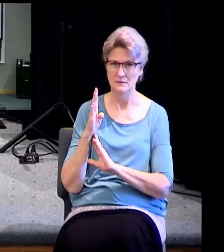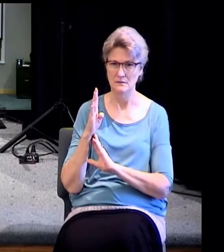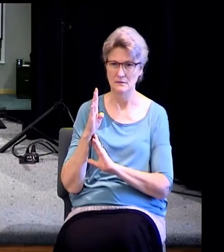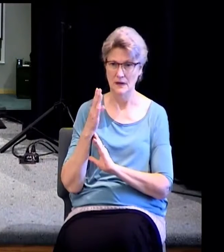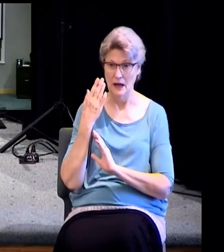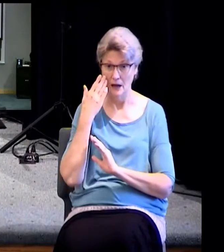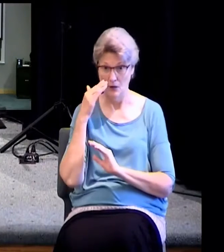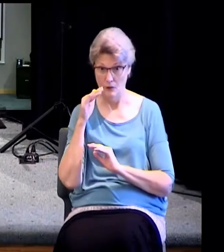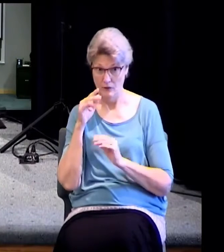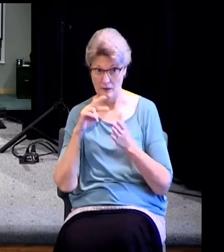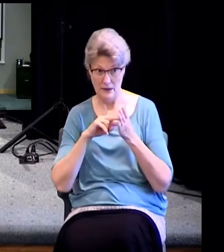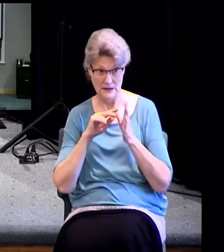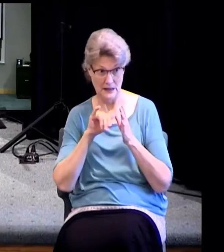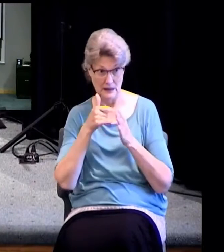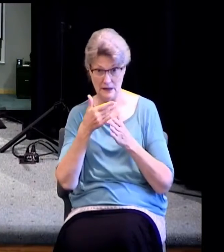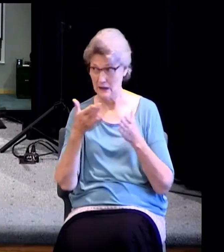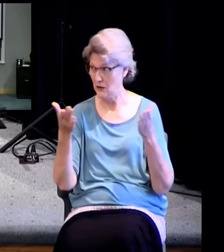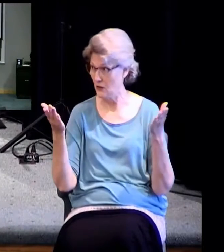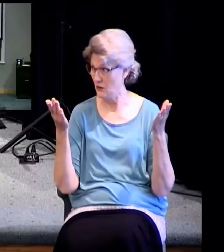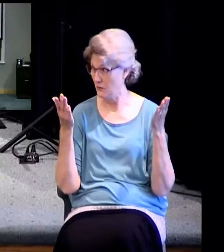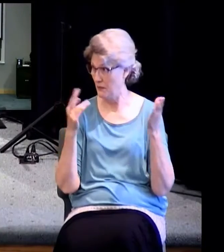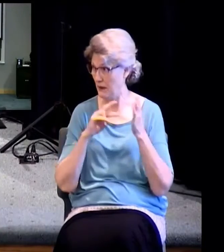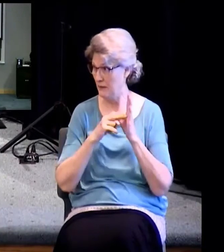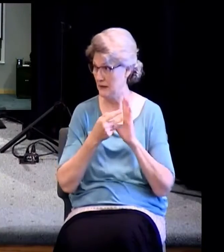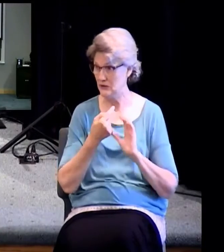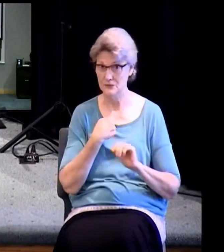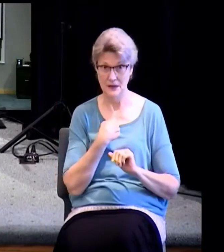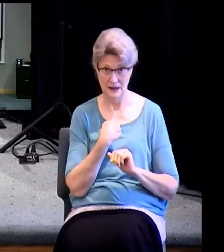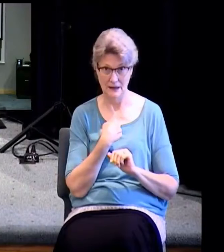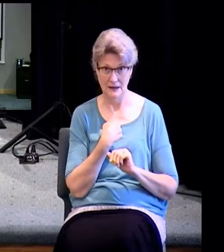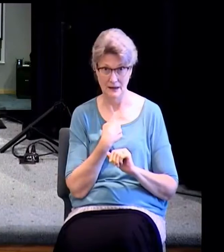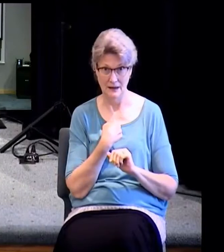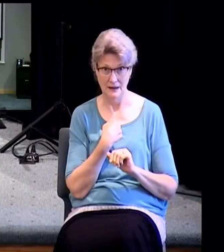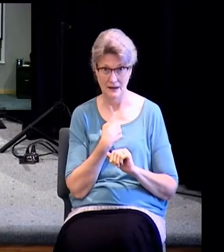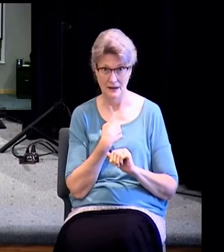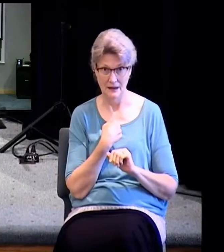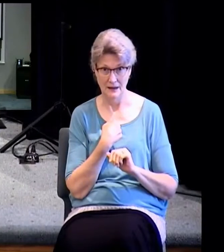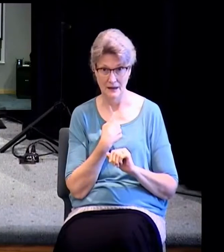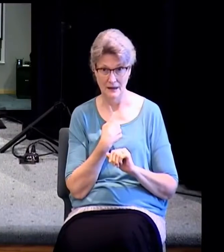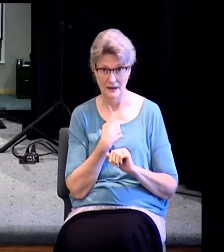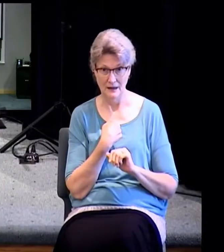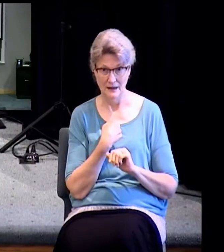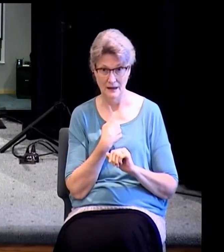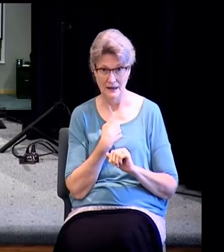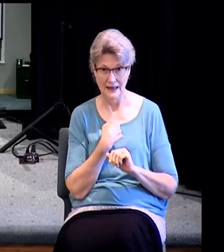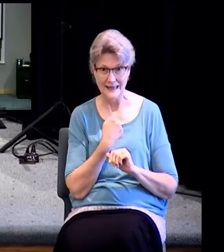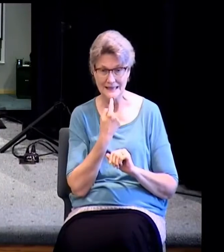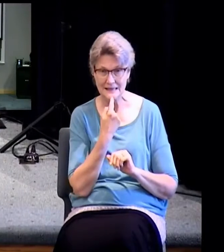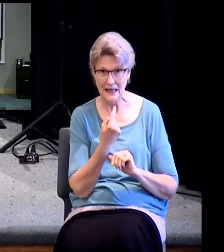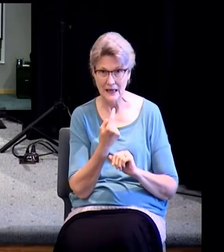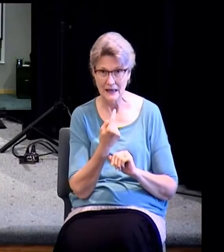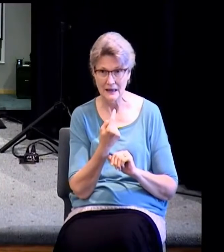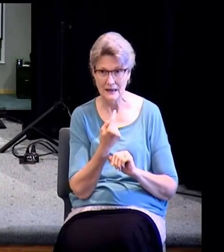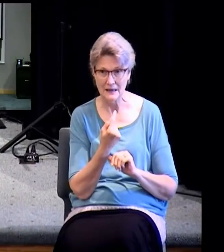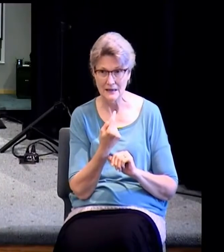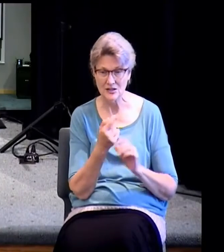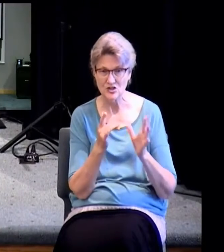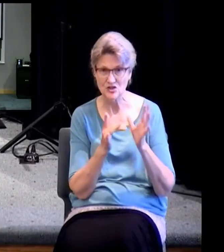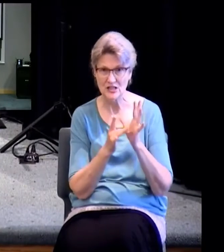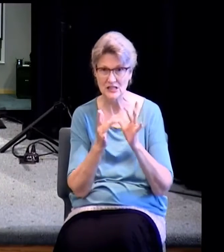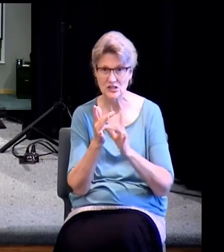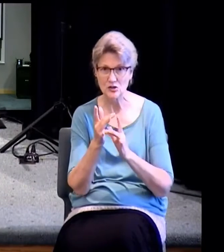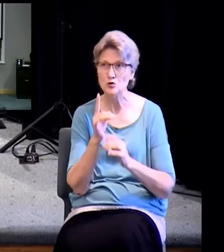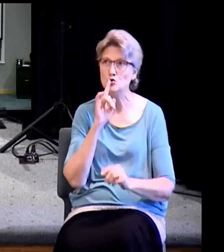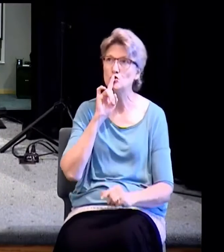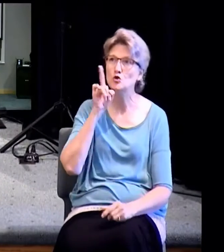I don't know if that means anything to you, but it means a lot to me. The fact that it was stating the fact that Jesus